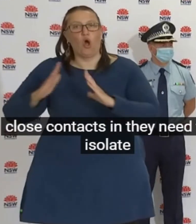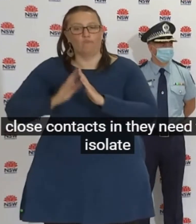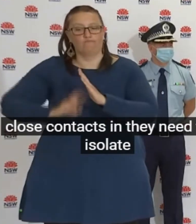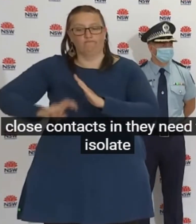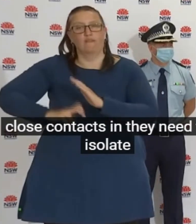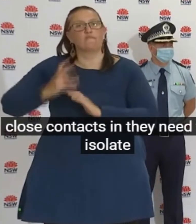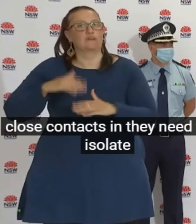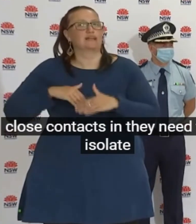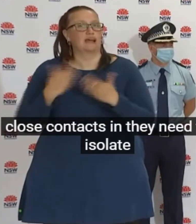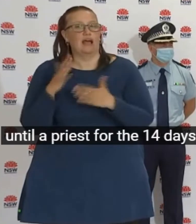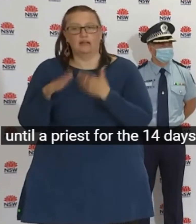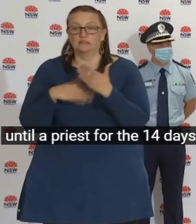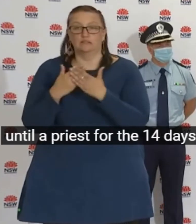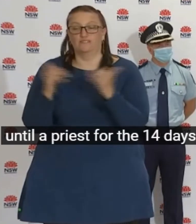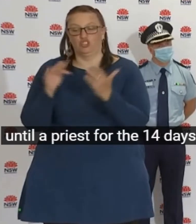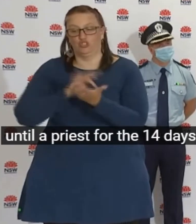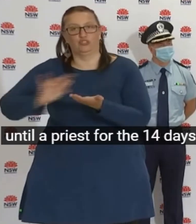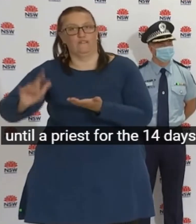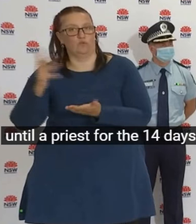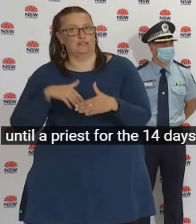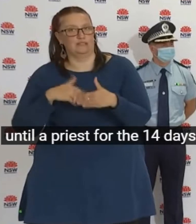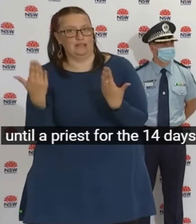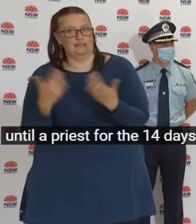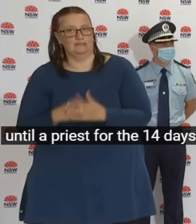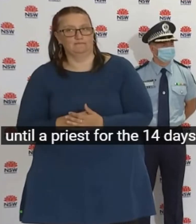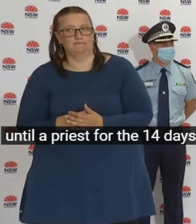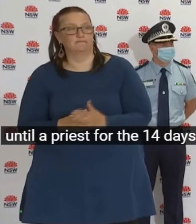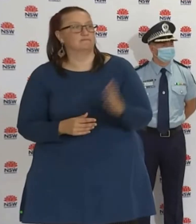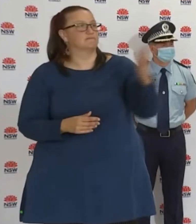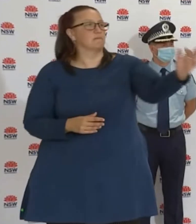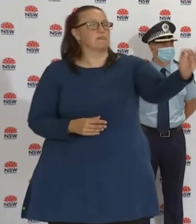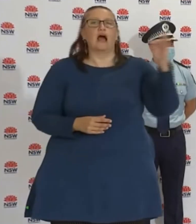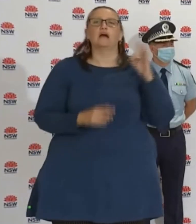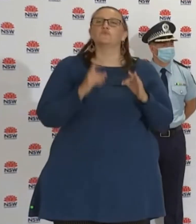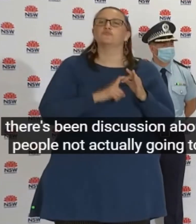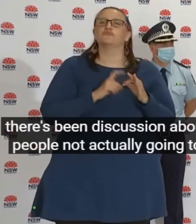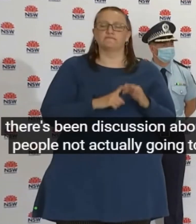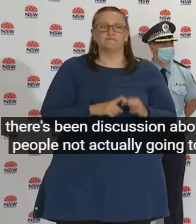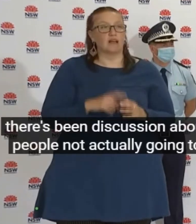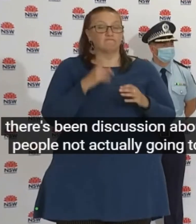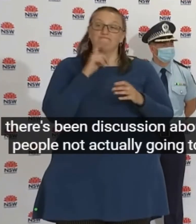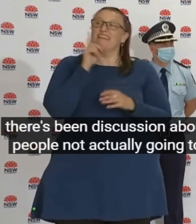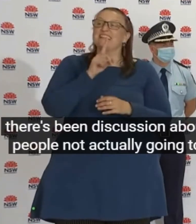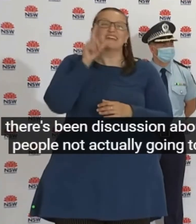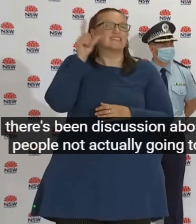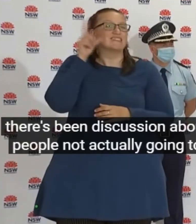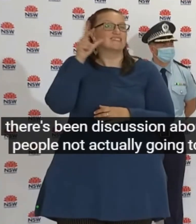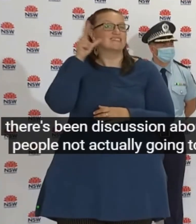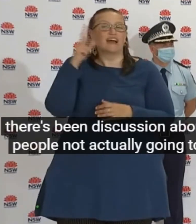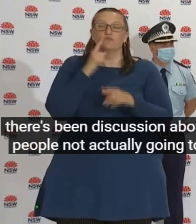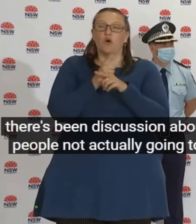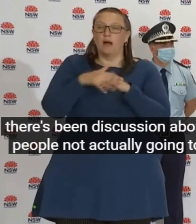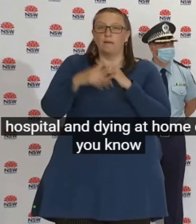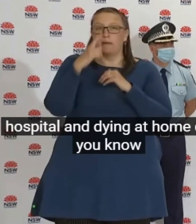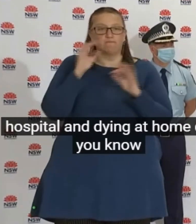have a figure on? There's been discussion about people not actually going to hospital and dying at home. Do you know there's been 14